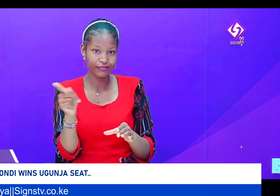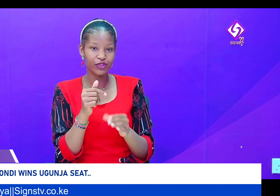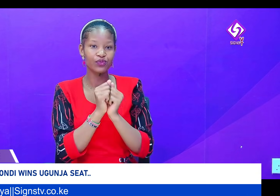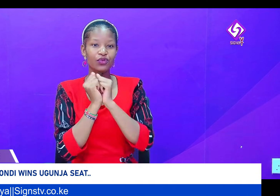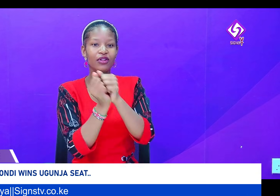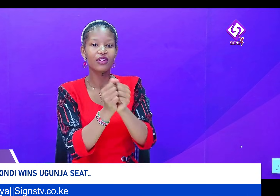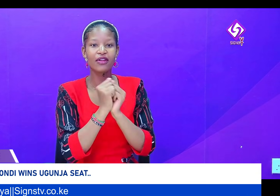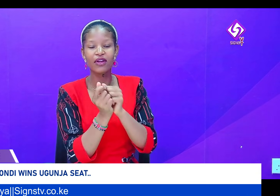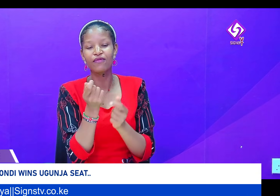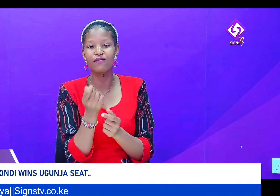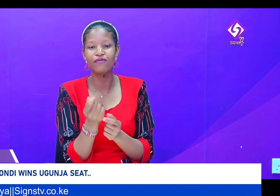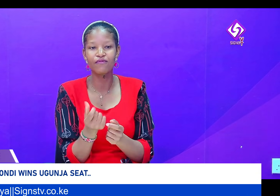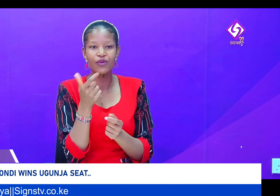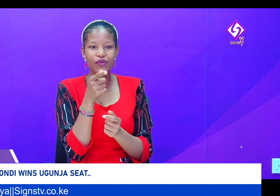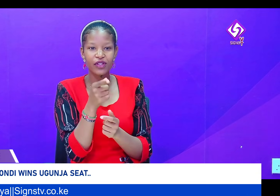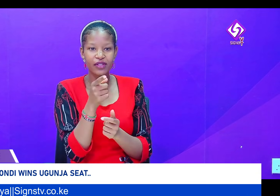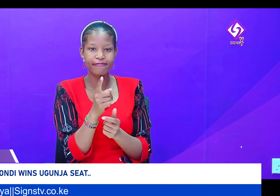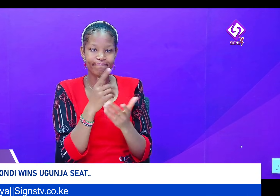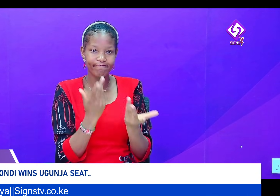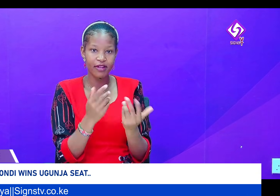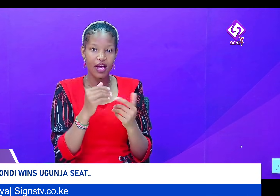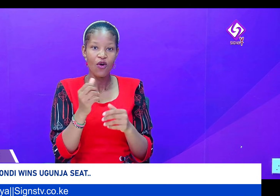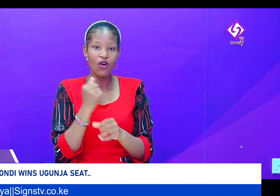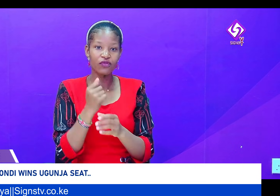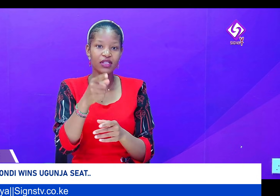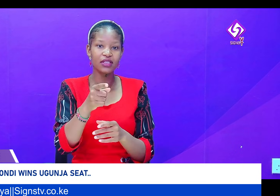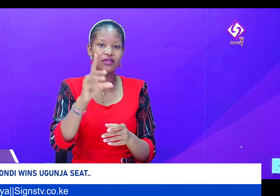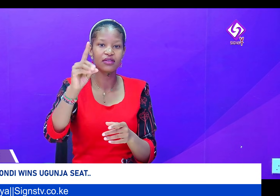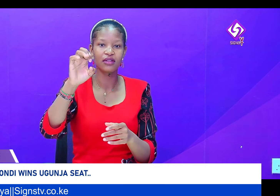Other candidates trailed with smaller tallies.